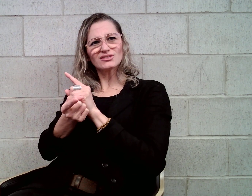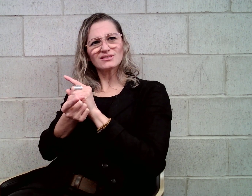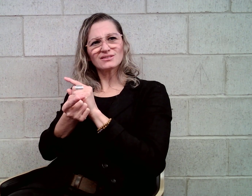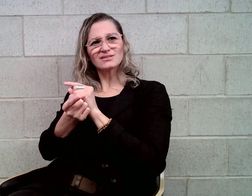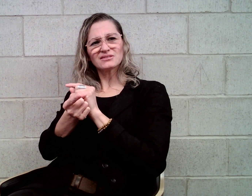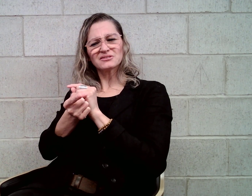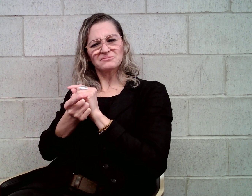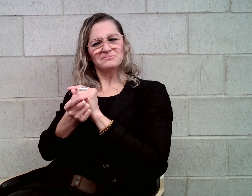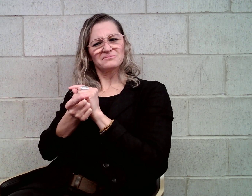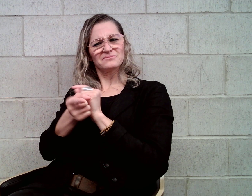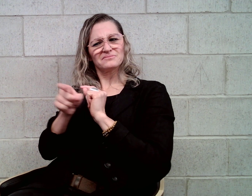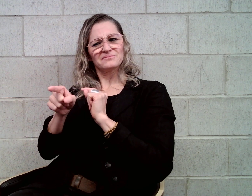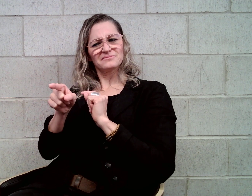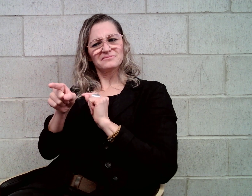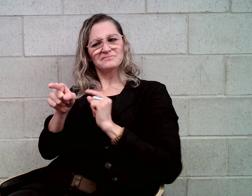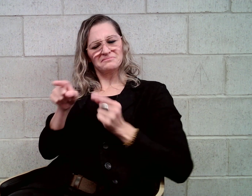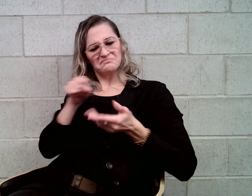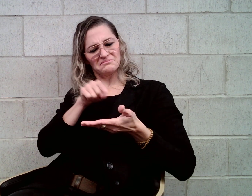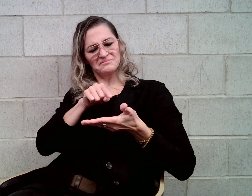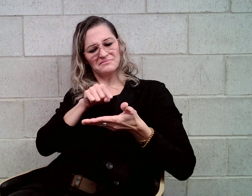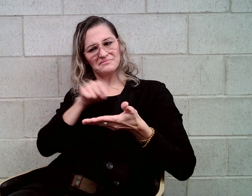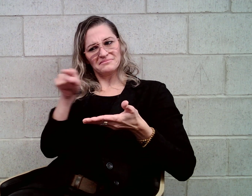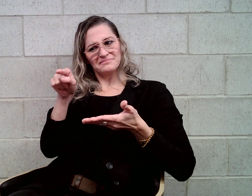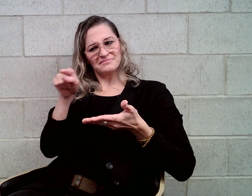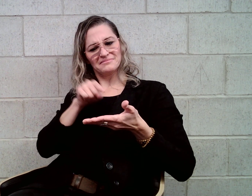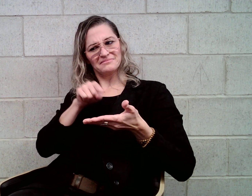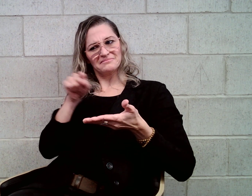And sometimes the translation seems,